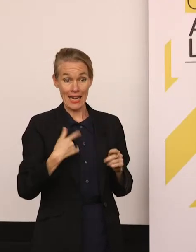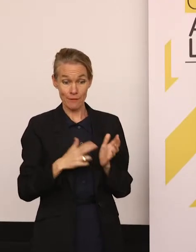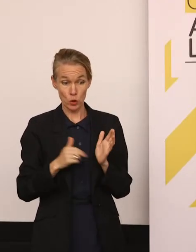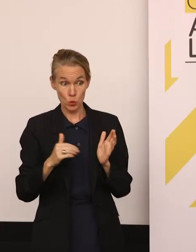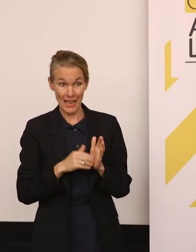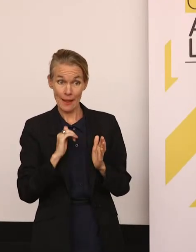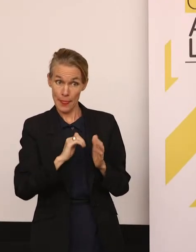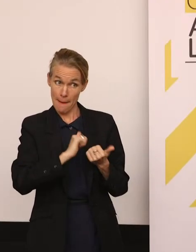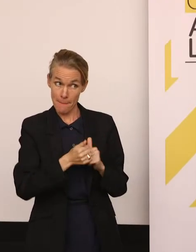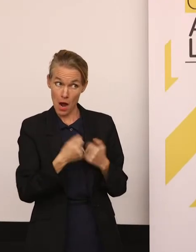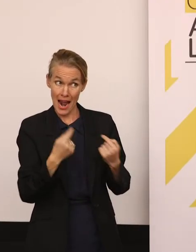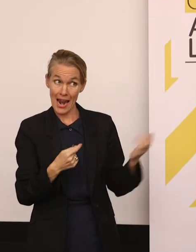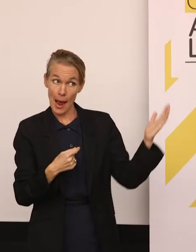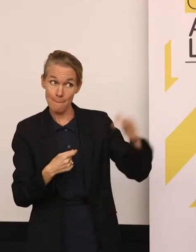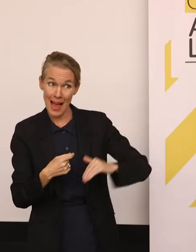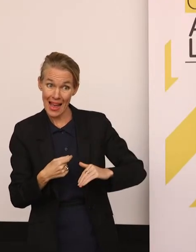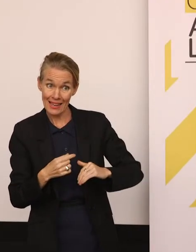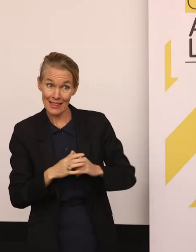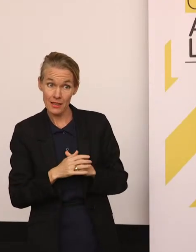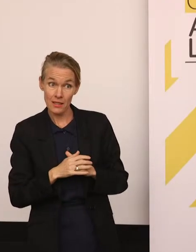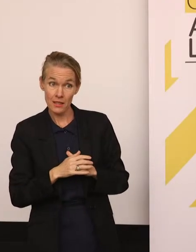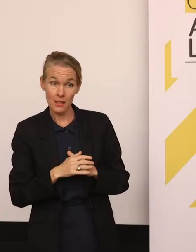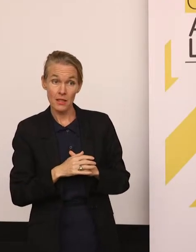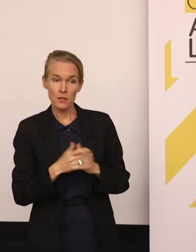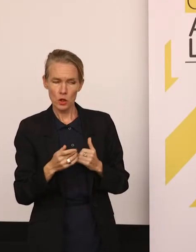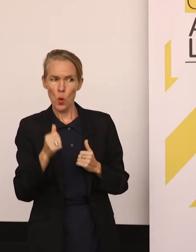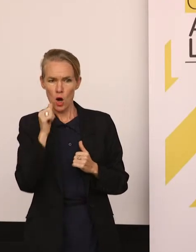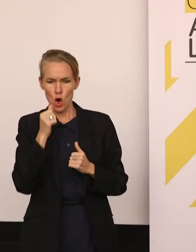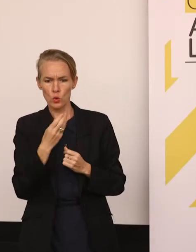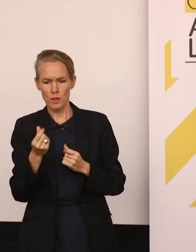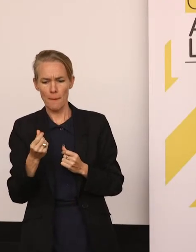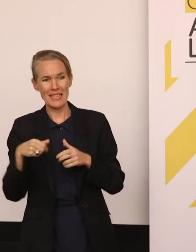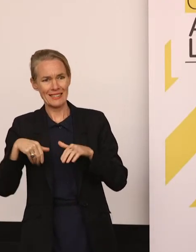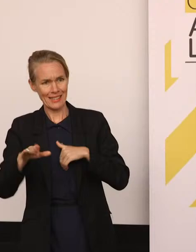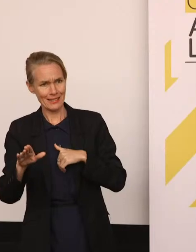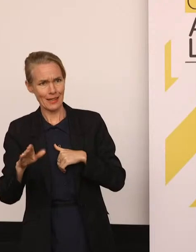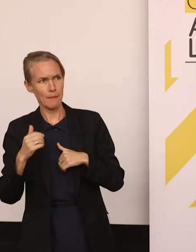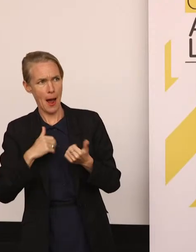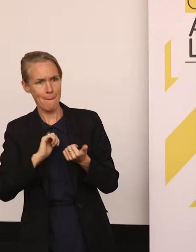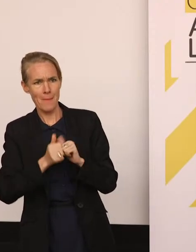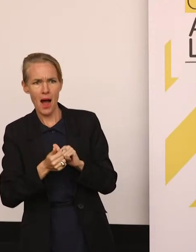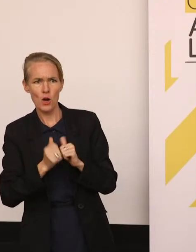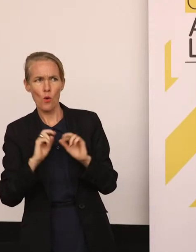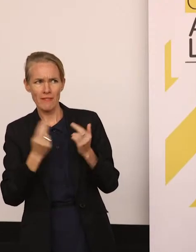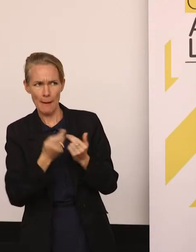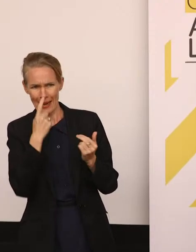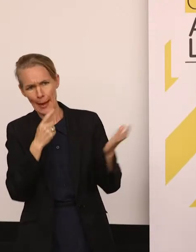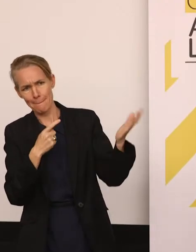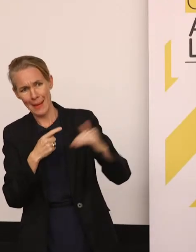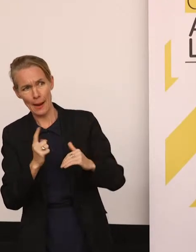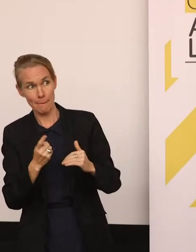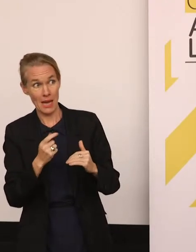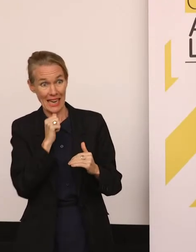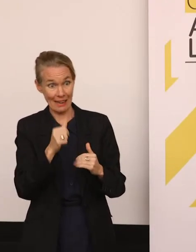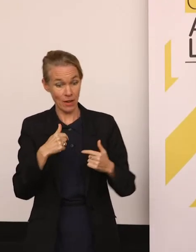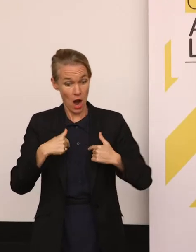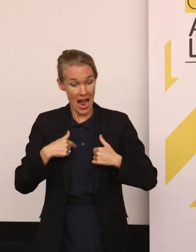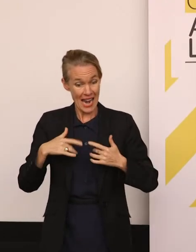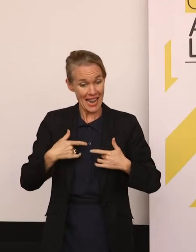are several bits of work that are being looked at the moment. One is people who are usually resident in New Zealand who happen to be